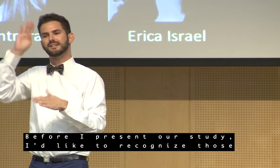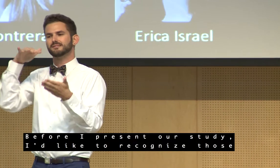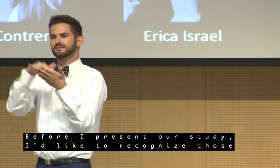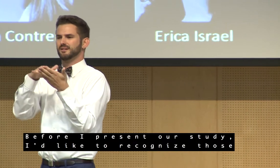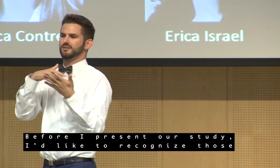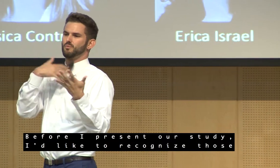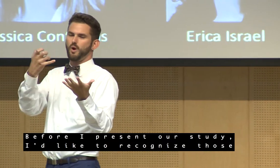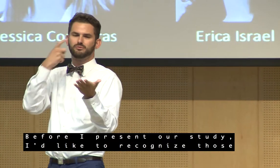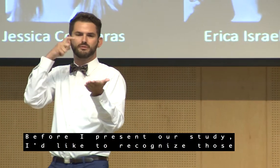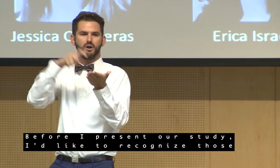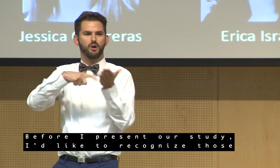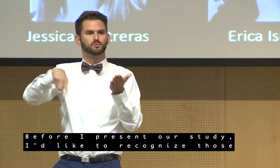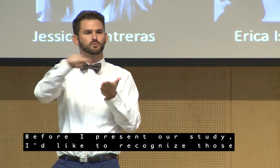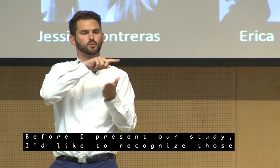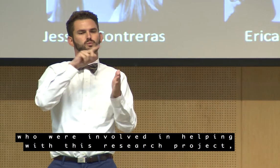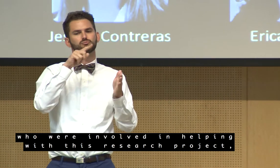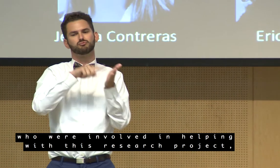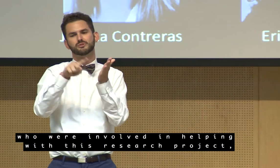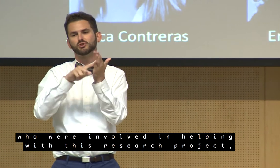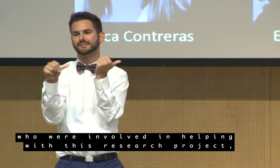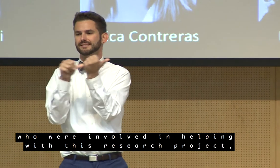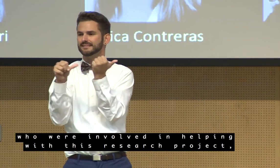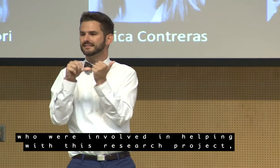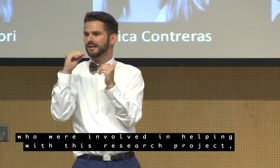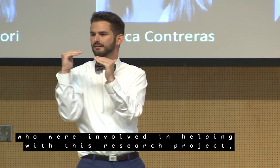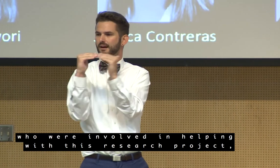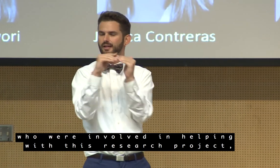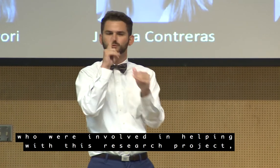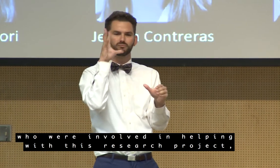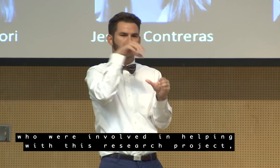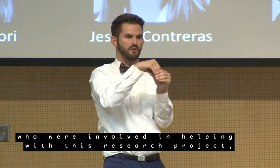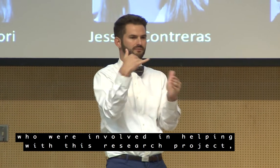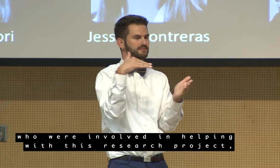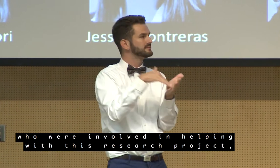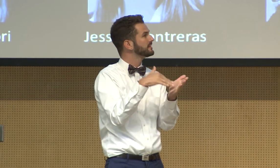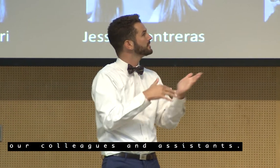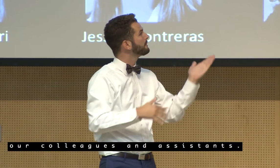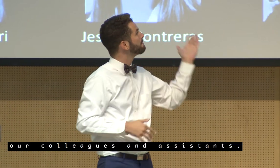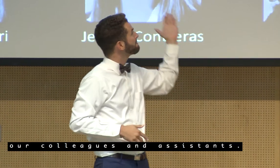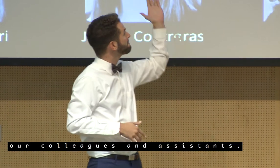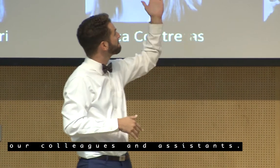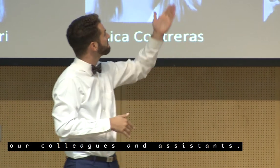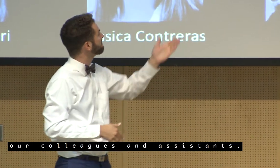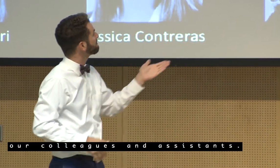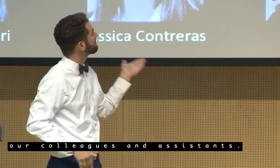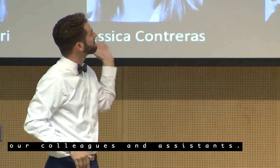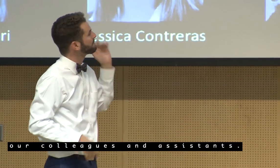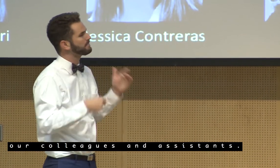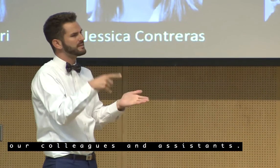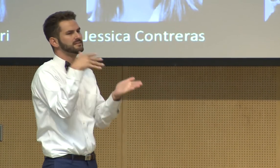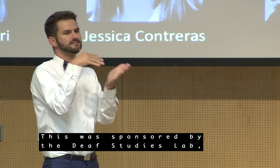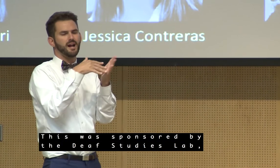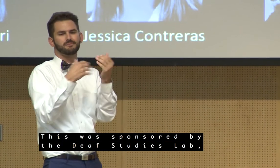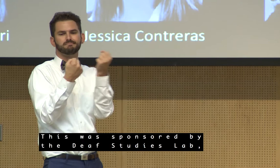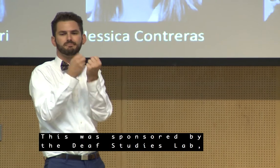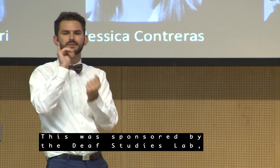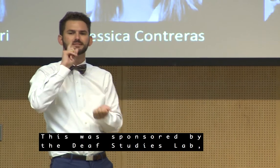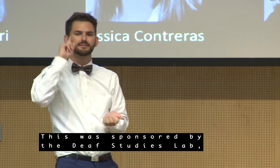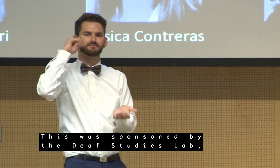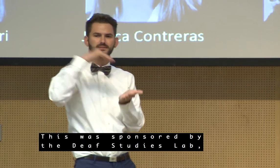Before I present our study, I'd like to recognize those who were involved in helping with this research project, our colleagues and assistants. This was